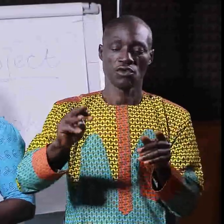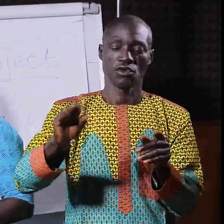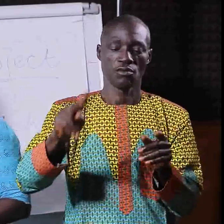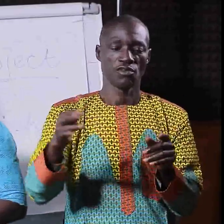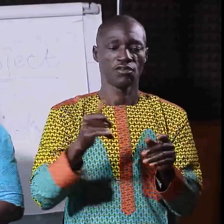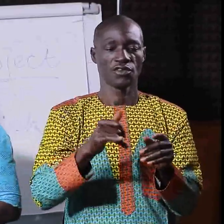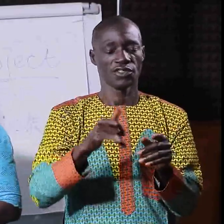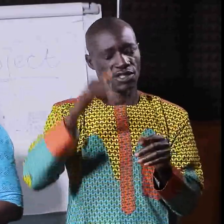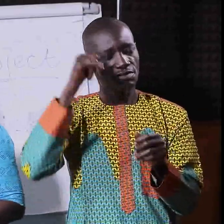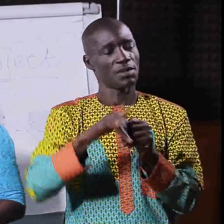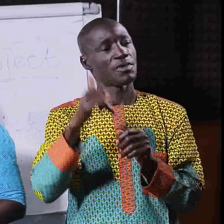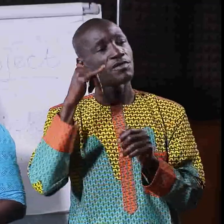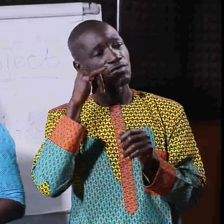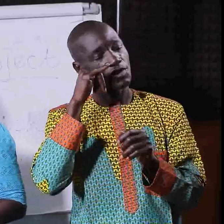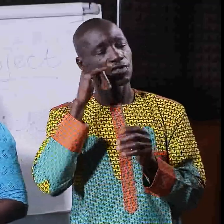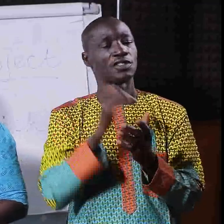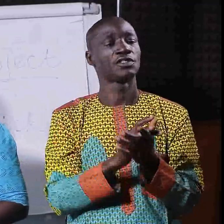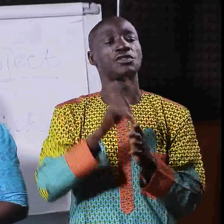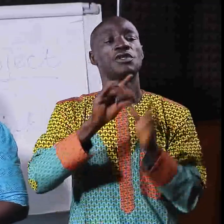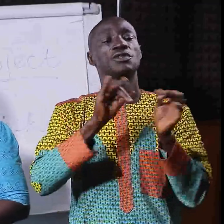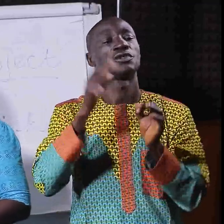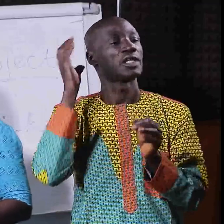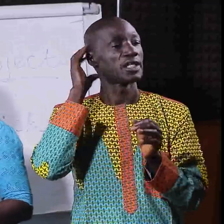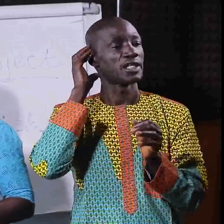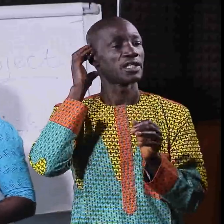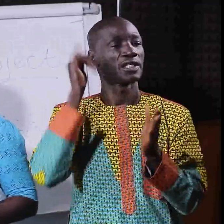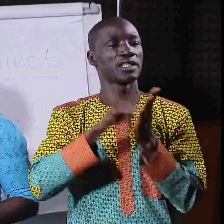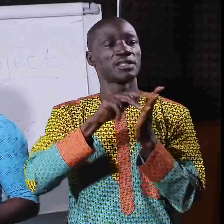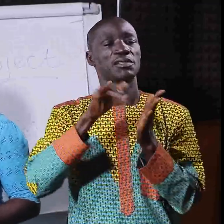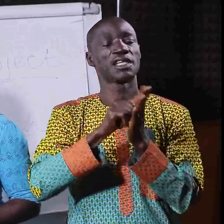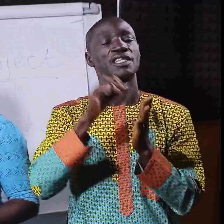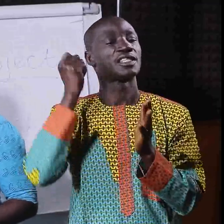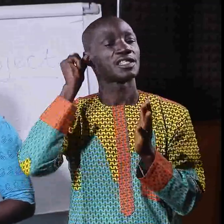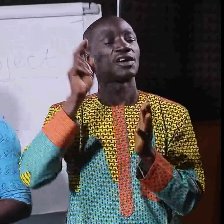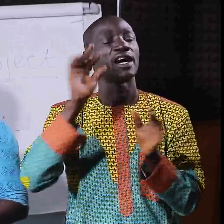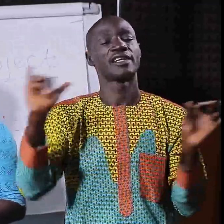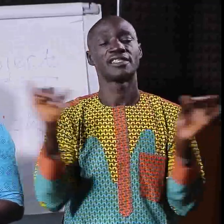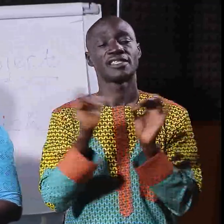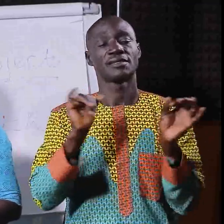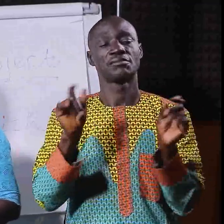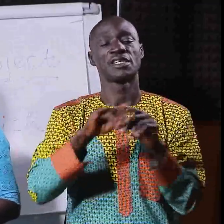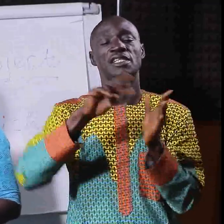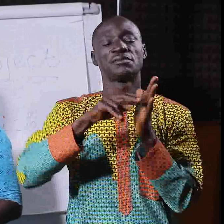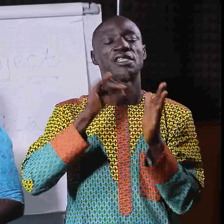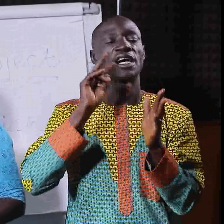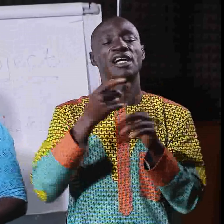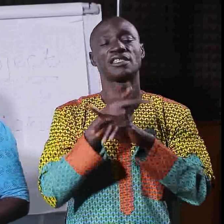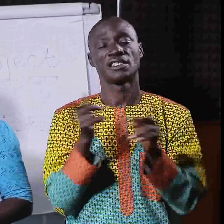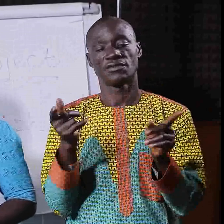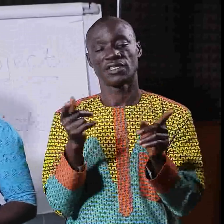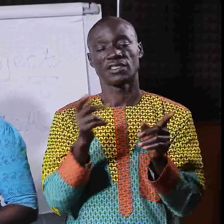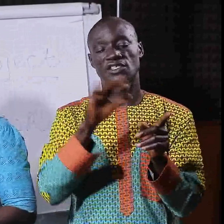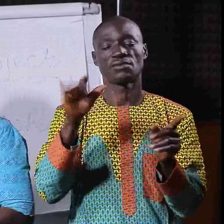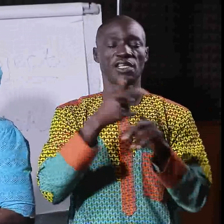remember your telephone, remember your handset. What do I hear? It means the sounds are the same, but the meaning different and